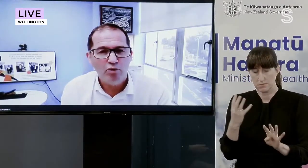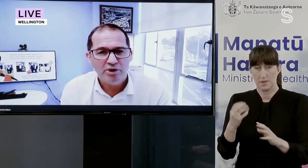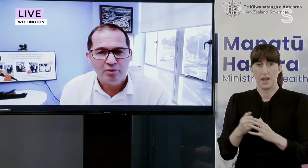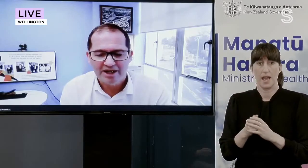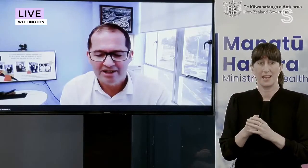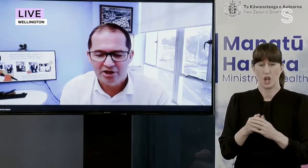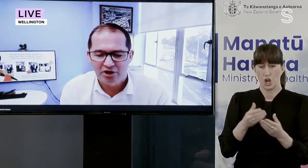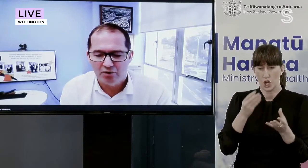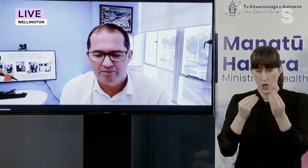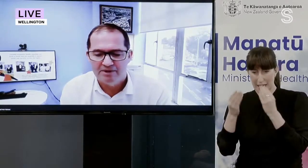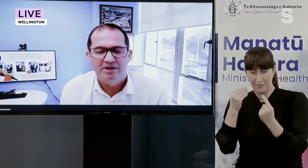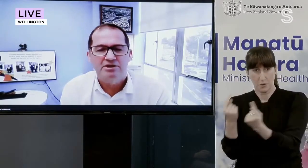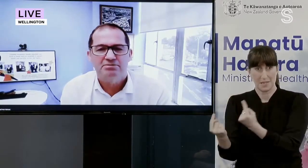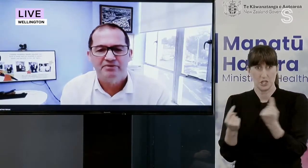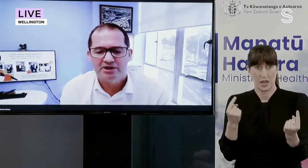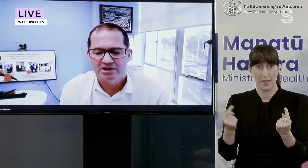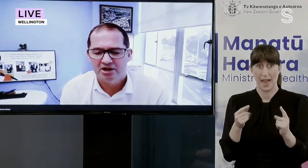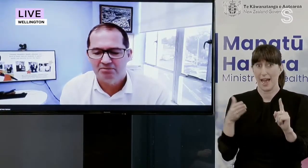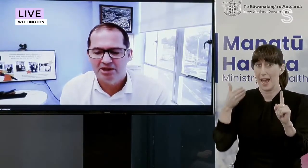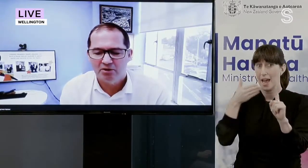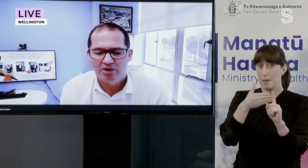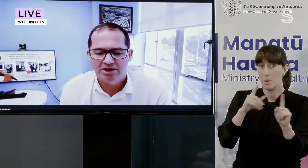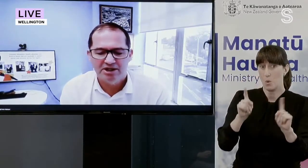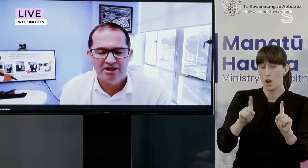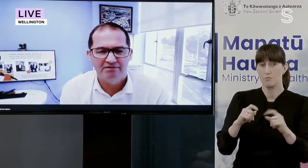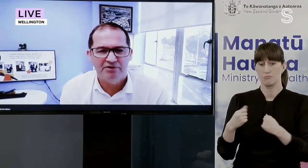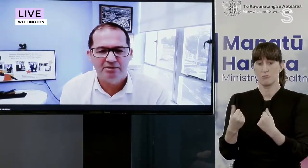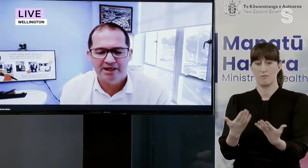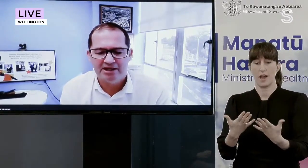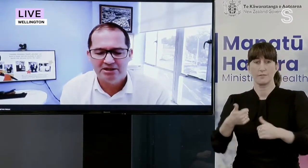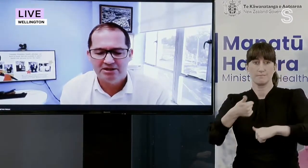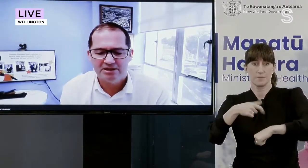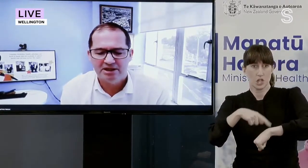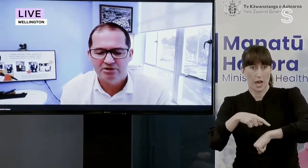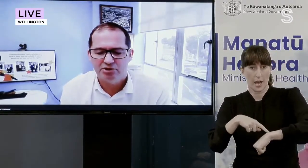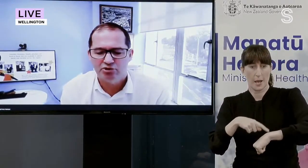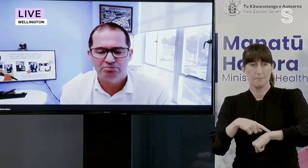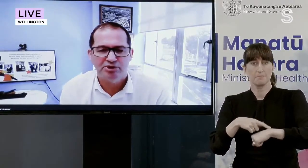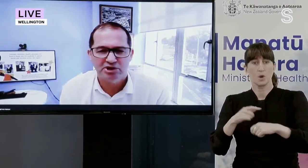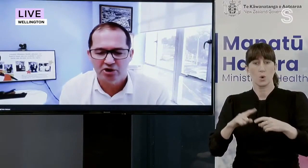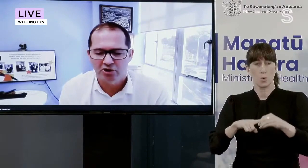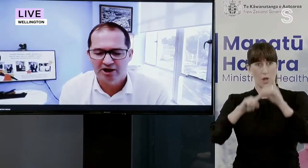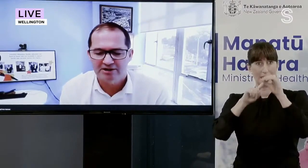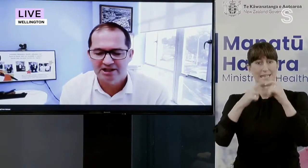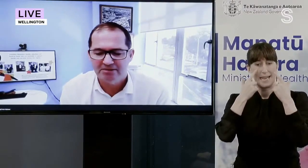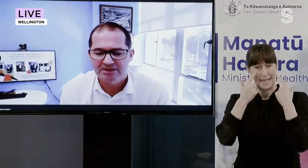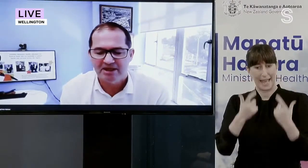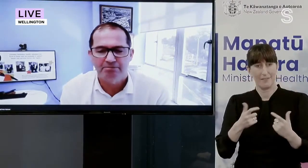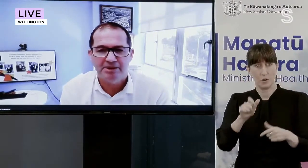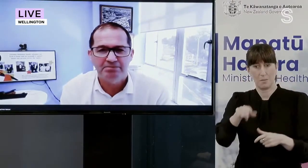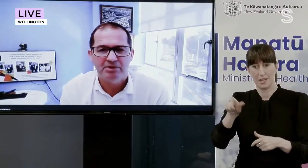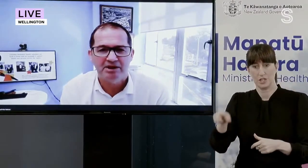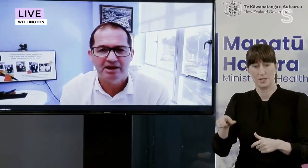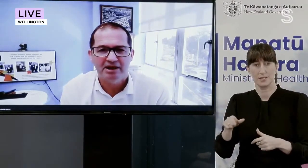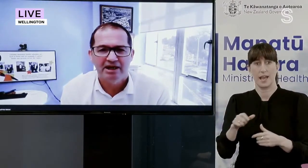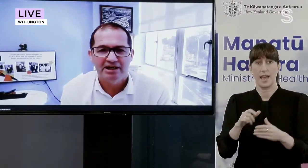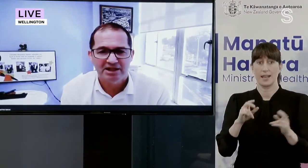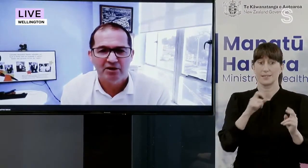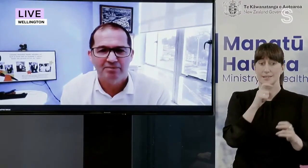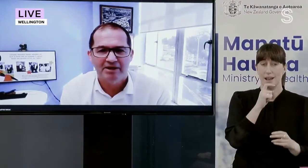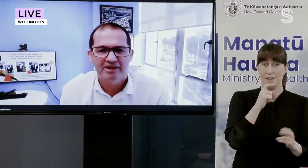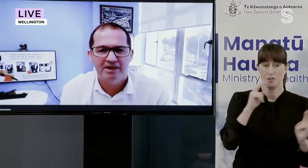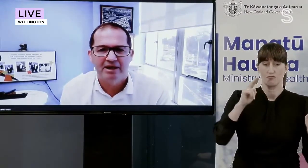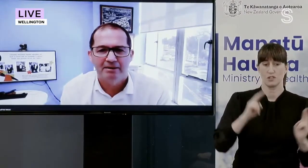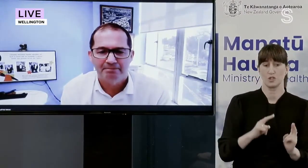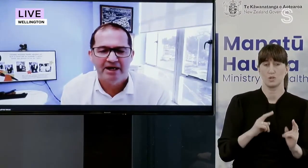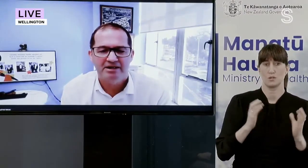all with one end goal: to provide timely, quality care for our patients and to reduce pressure on our teams and people as they go